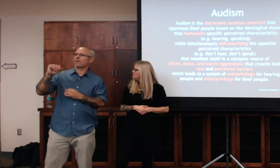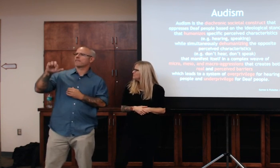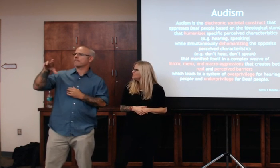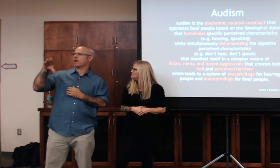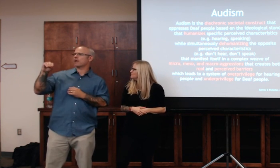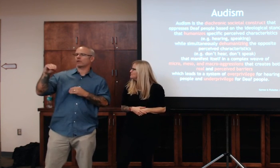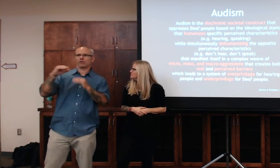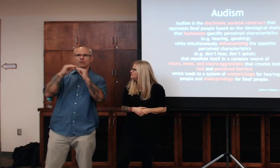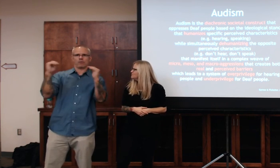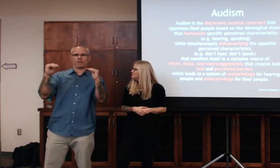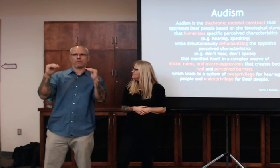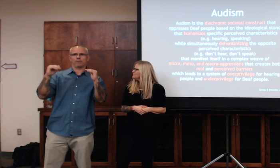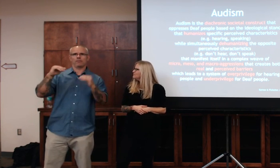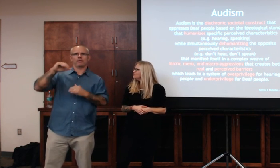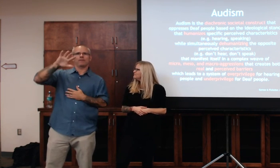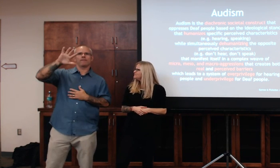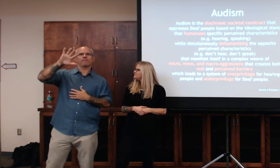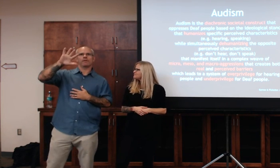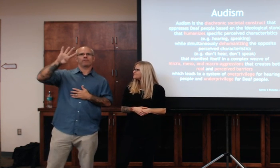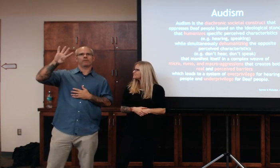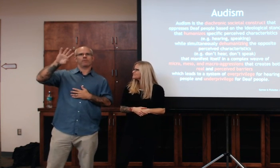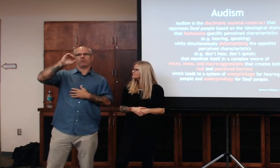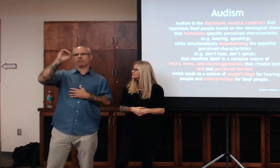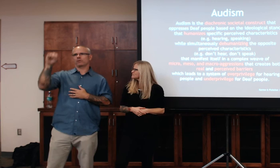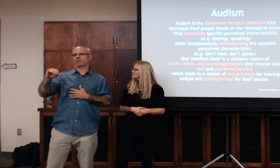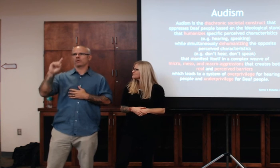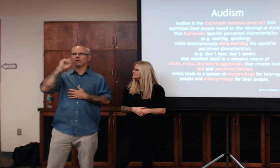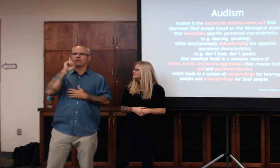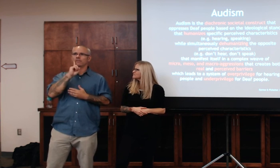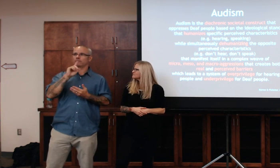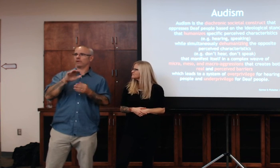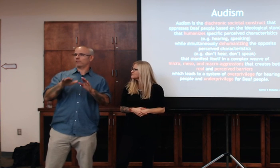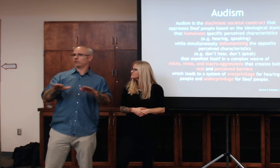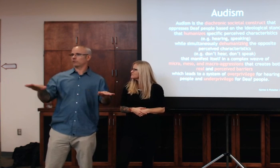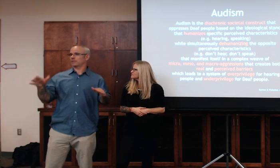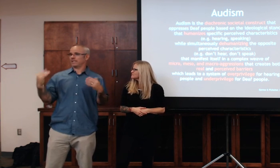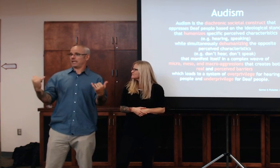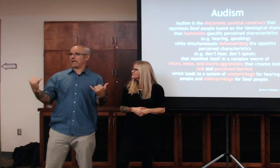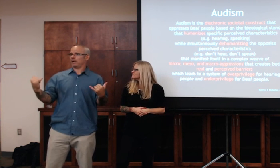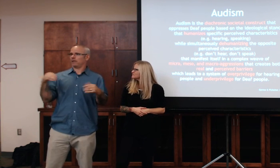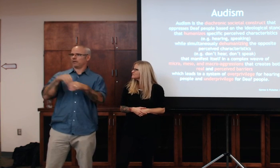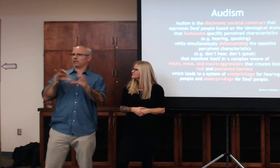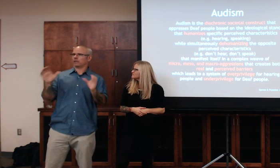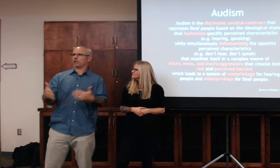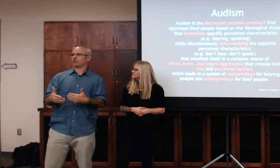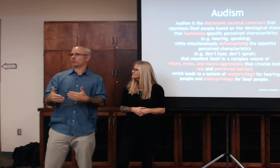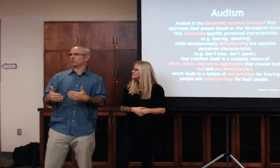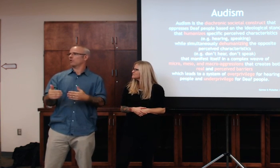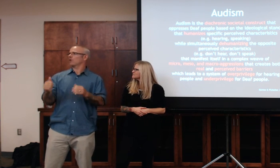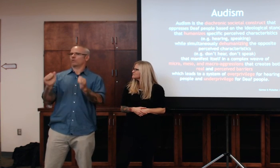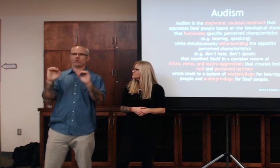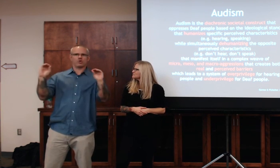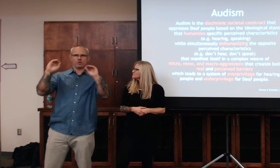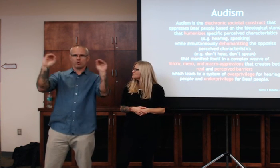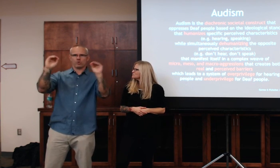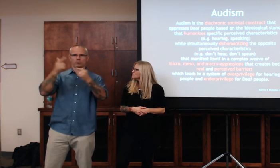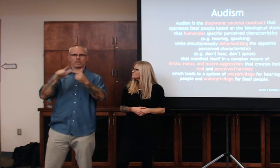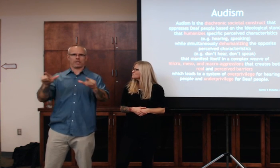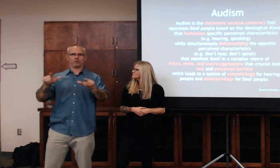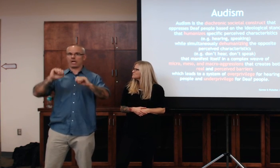example of macro. At the macro level, 54% of deaf people or deaf children are in classrooms with no language